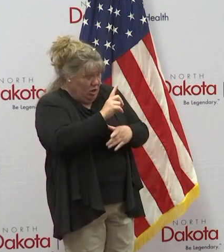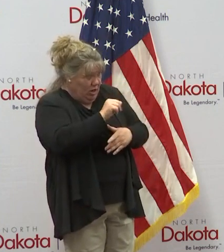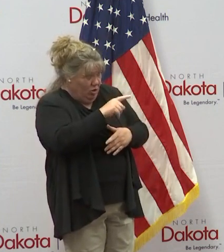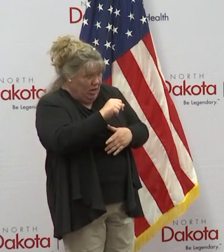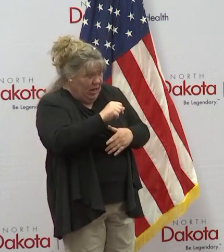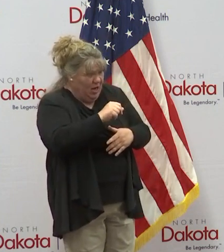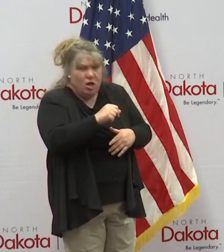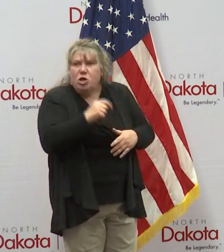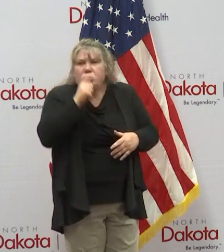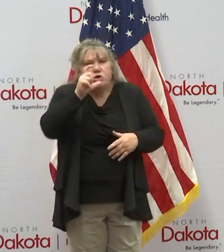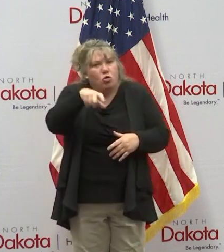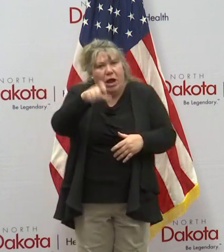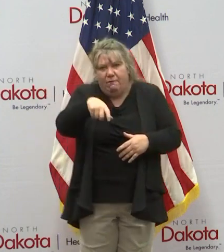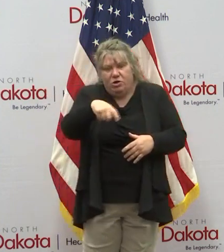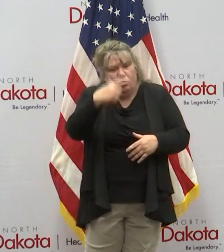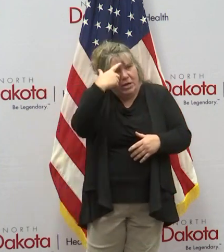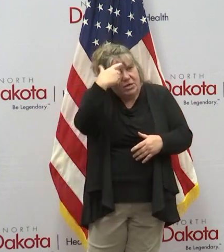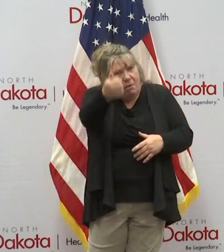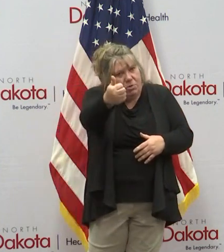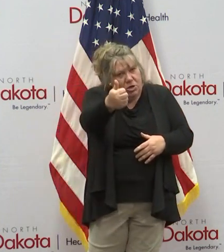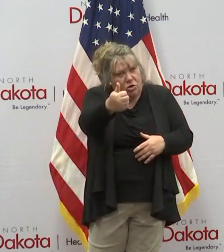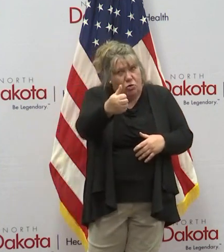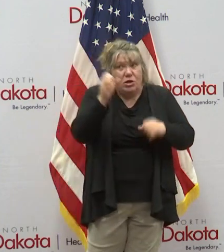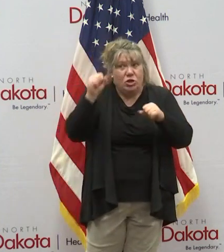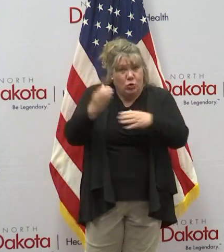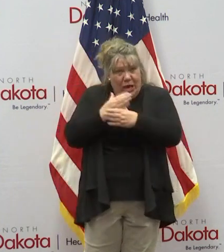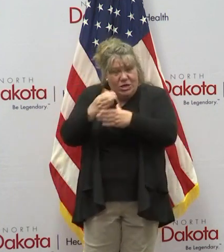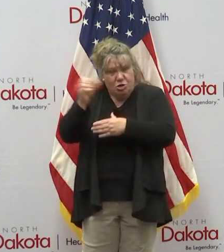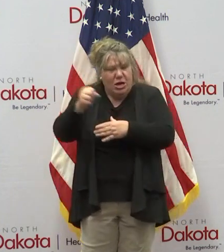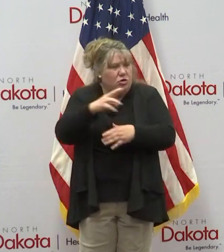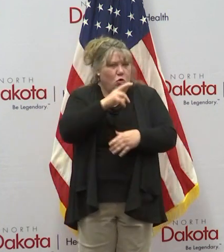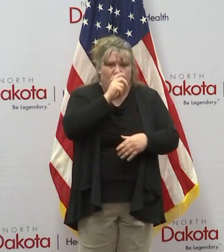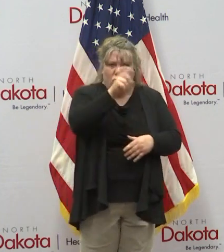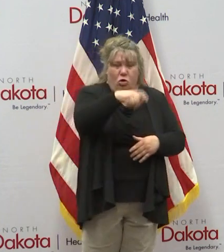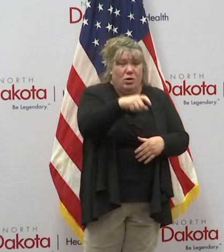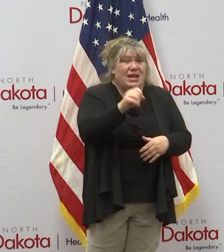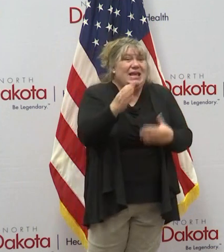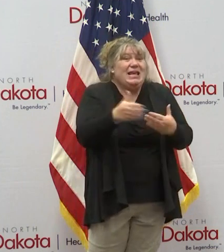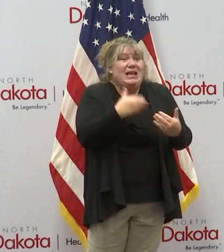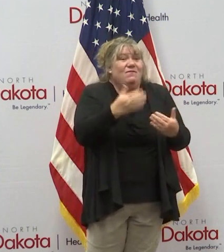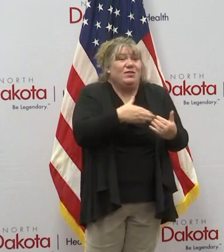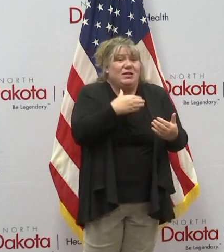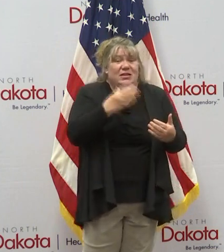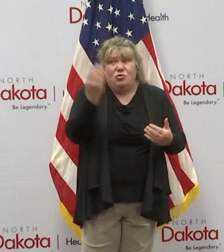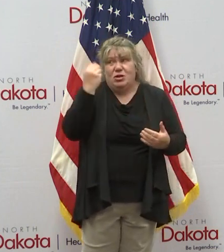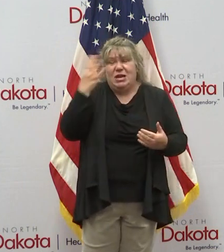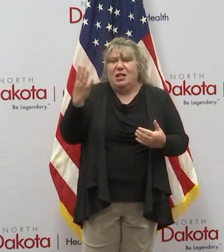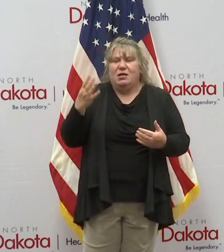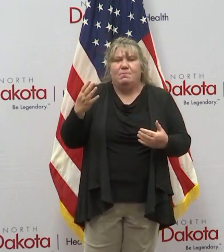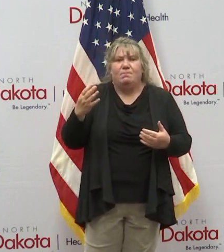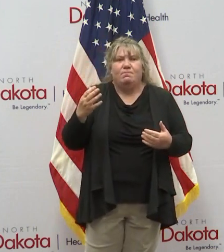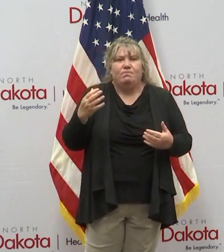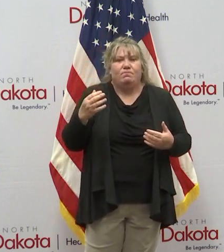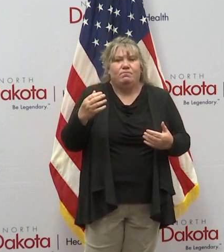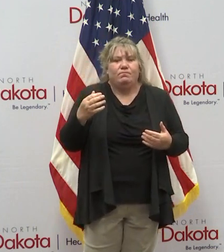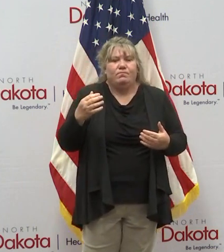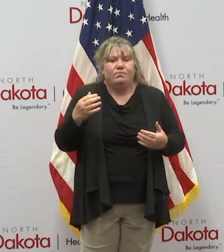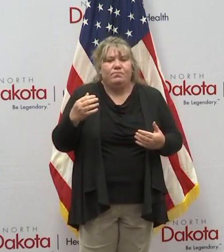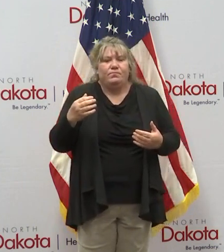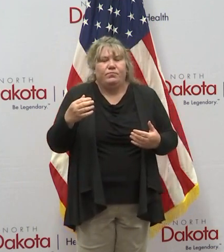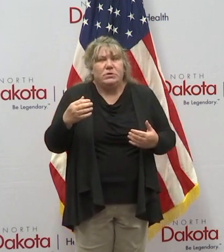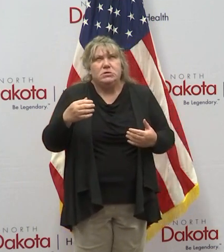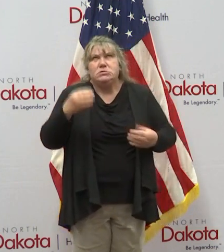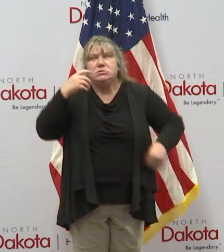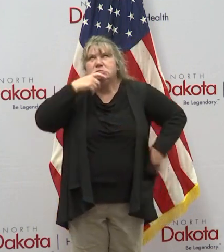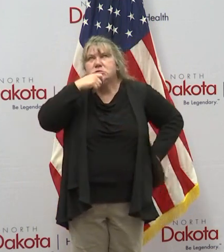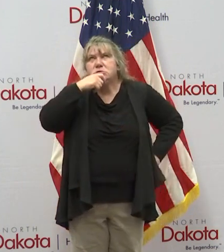You don't have to. It's optional. If it's easier for you just to give them your locations rather than you